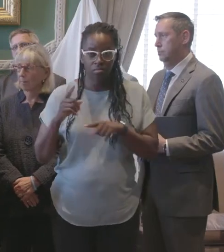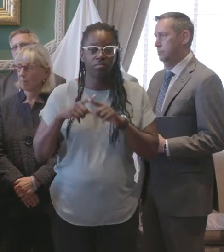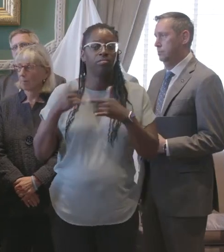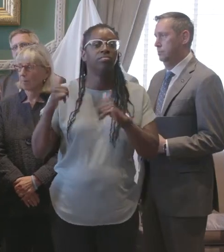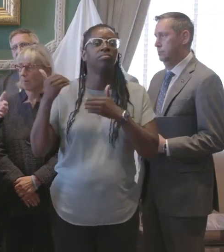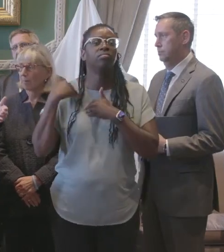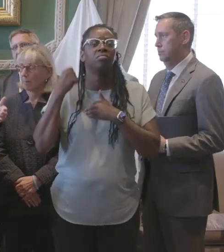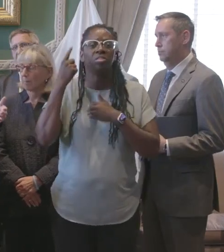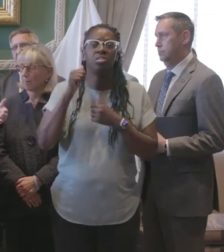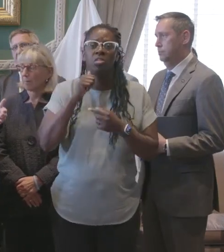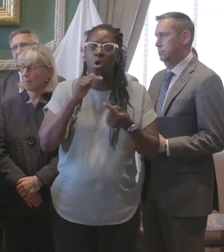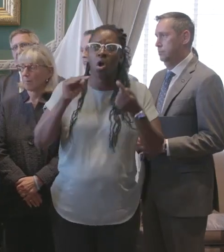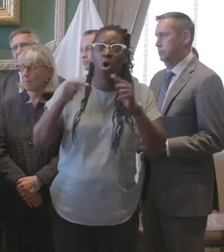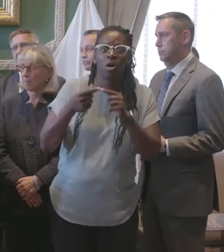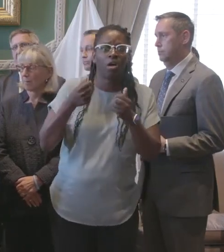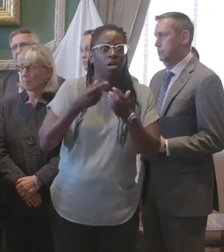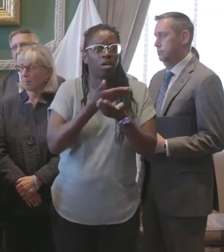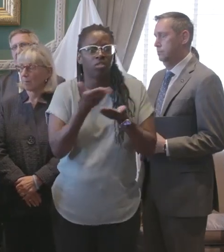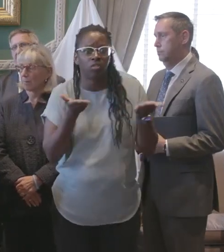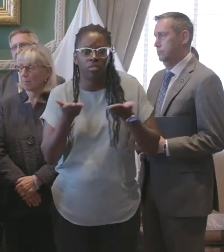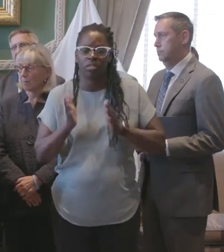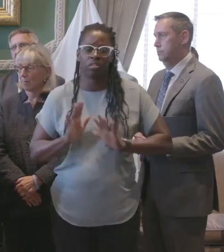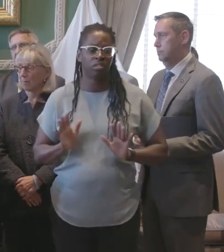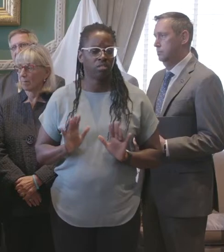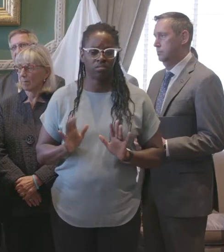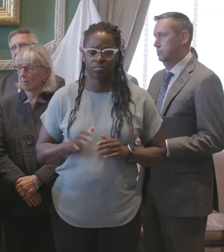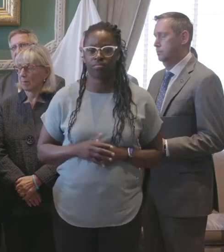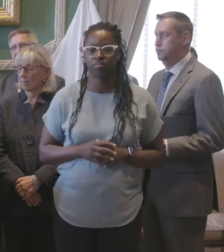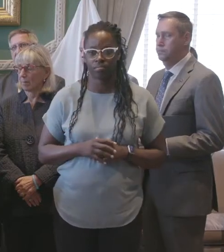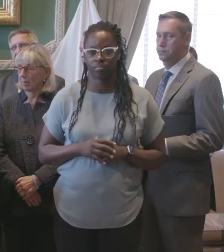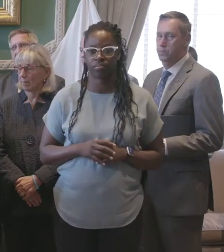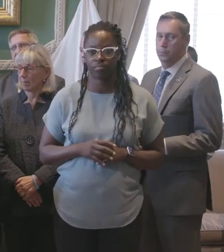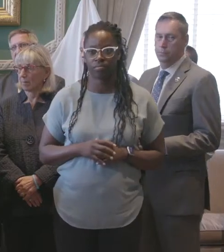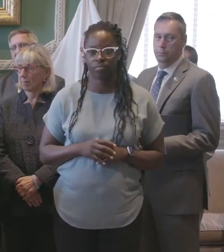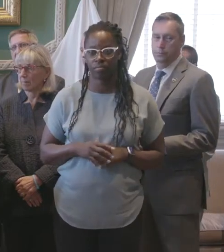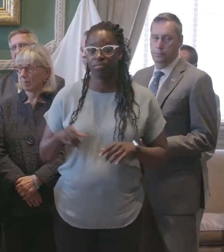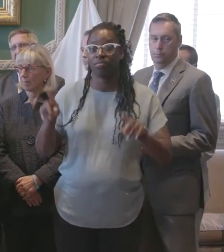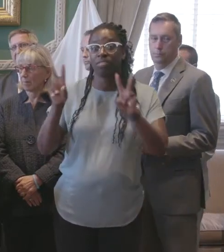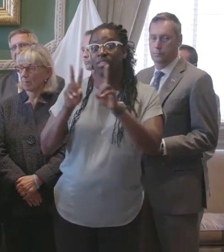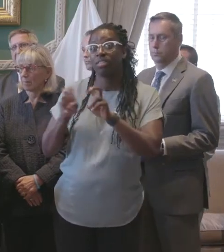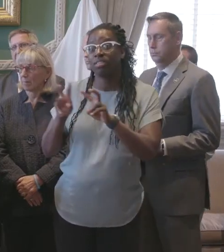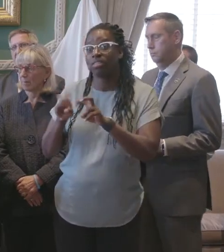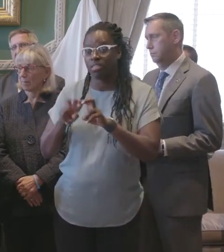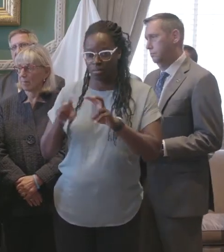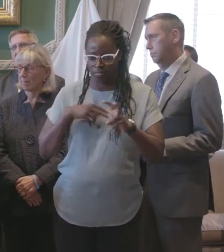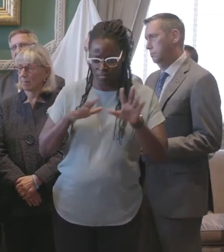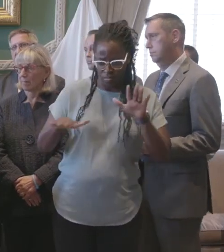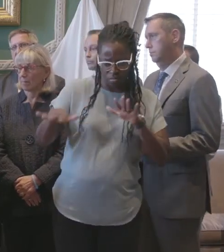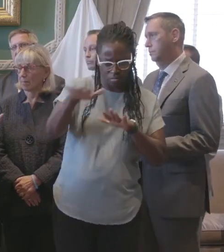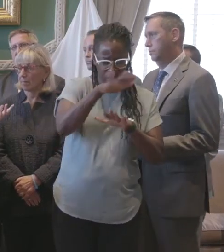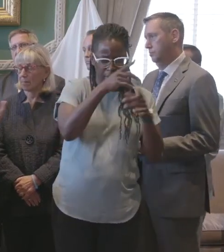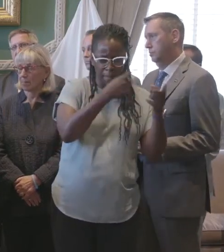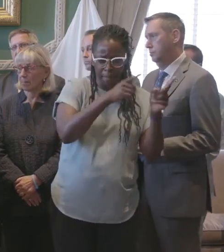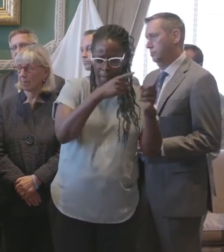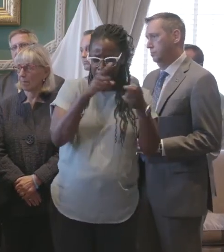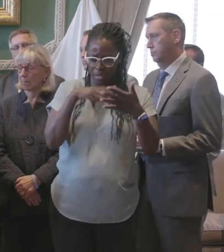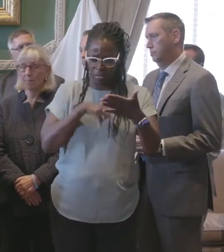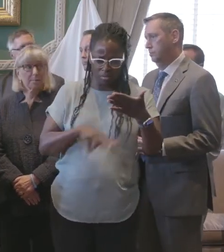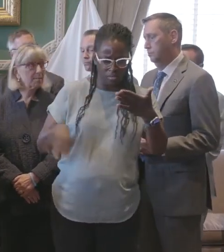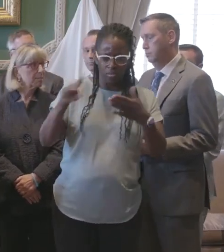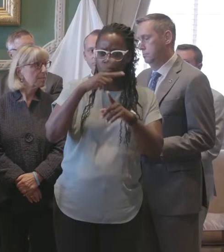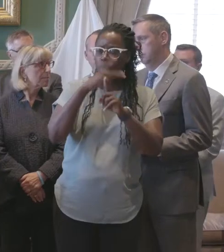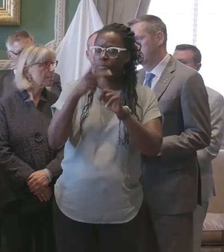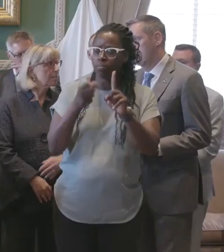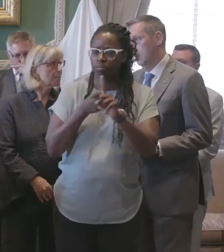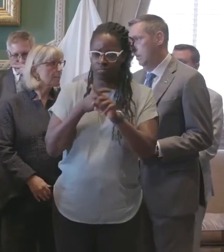the delivery of service as we assessed, you know, what was happening here with the programmatic impact. Secretary, do you